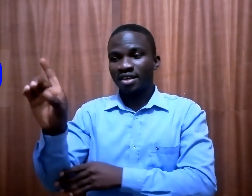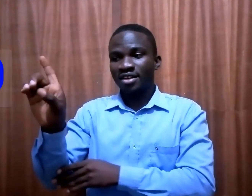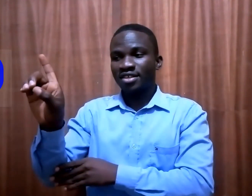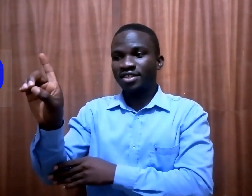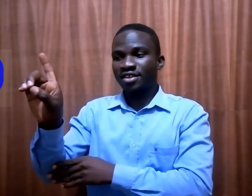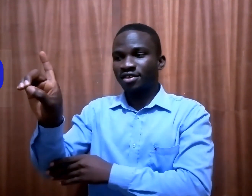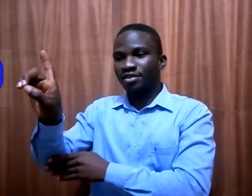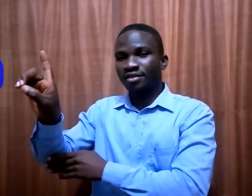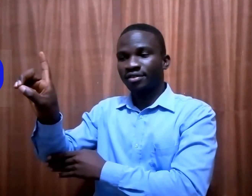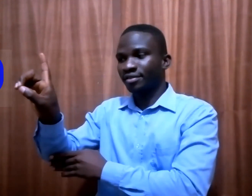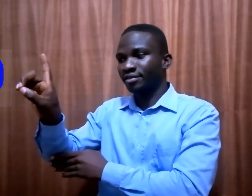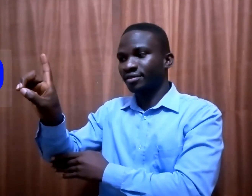D.